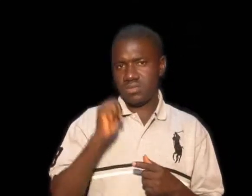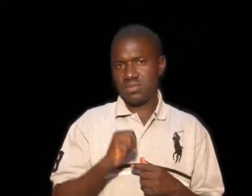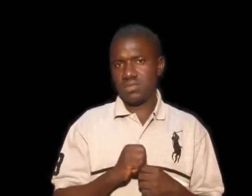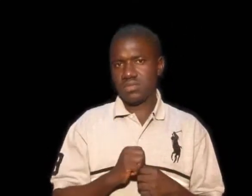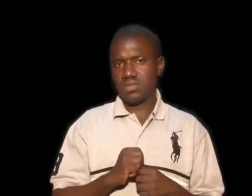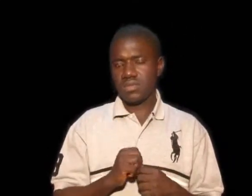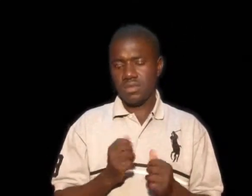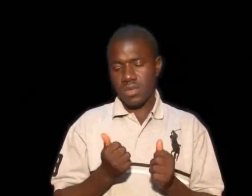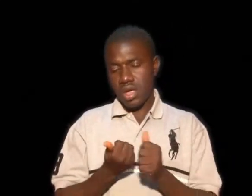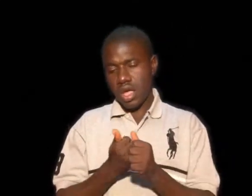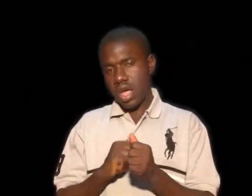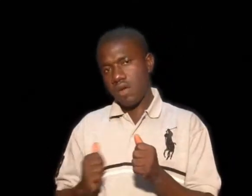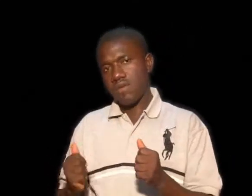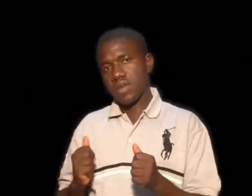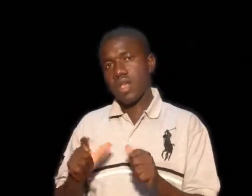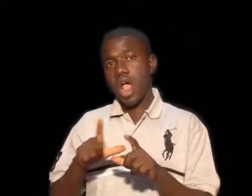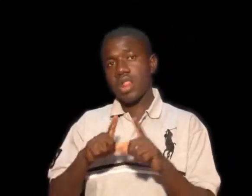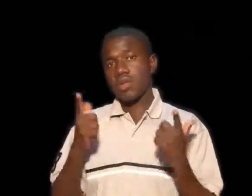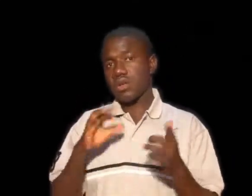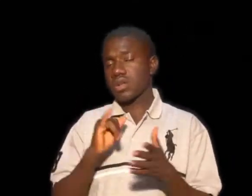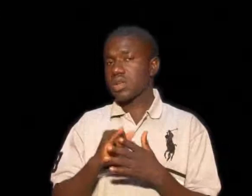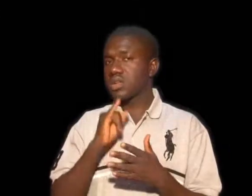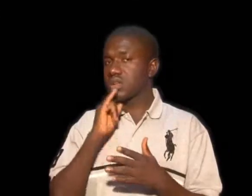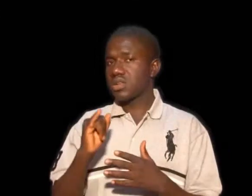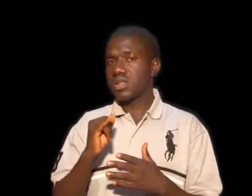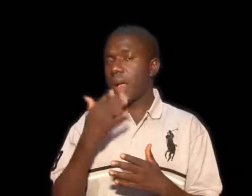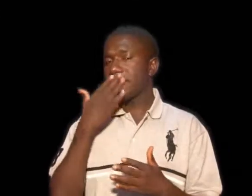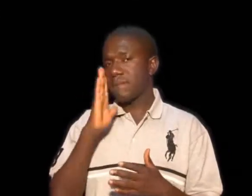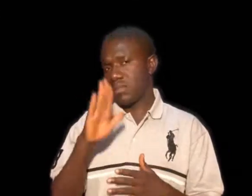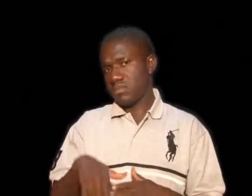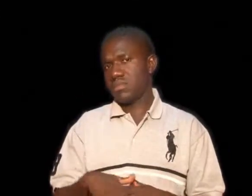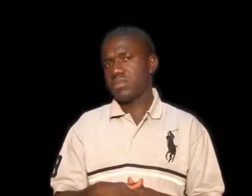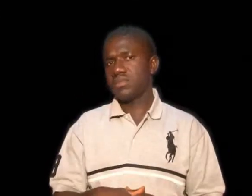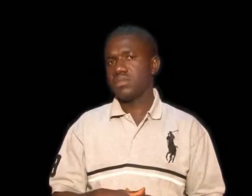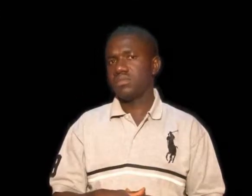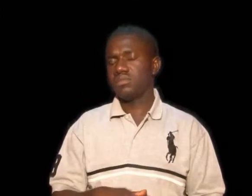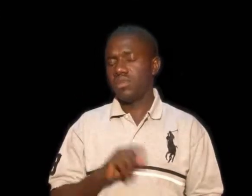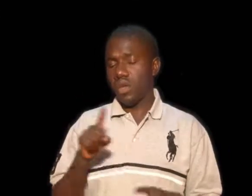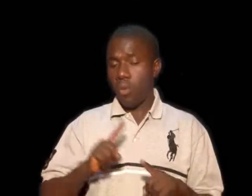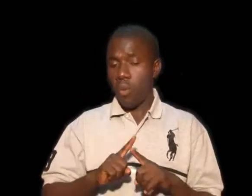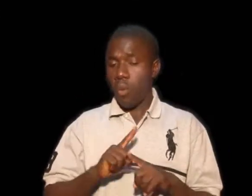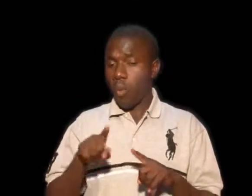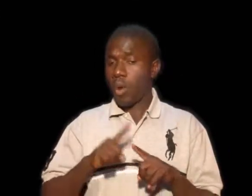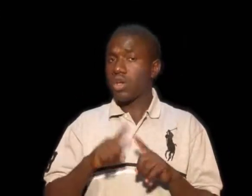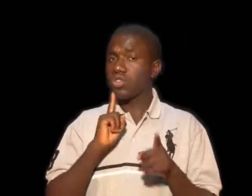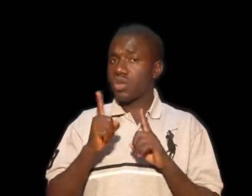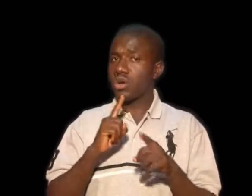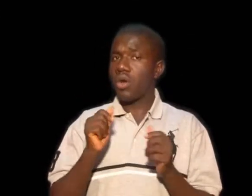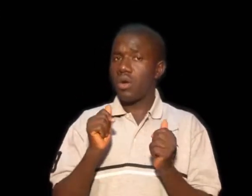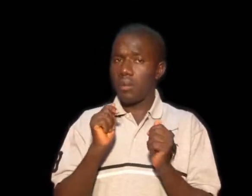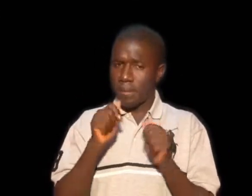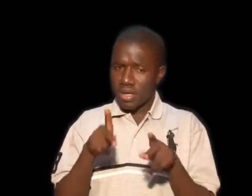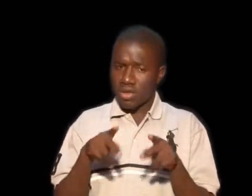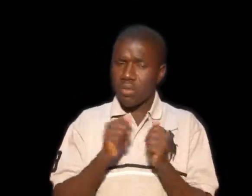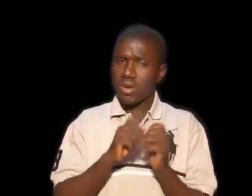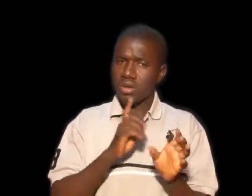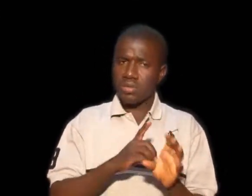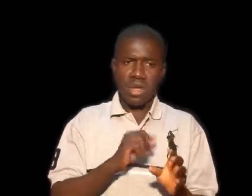uncomfortable. Avoid language that you know is rude or derogatory. When talking about people with disabilities,